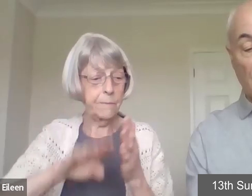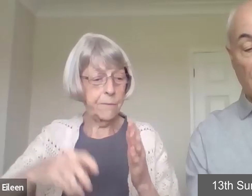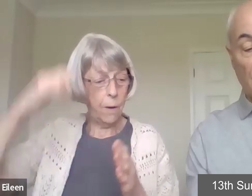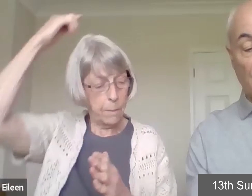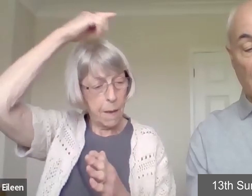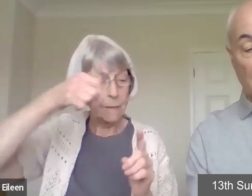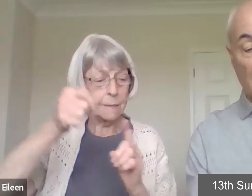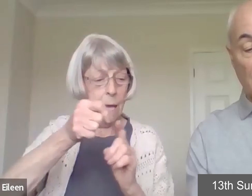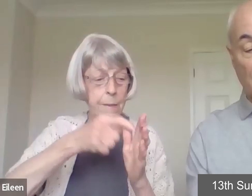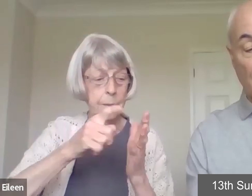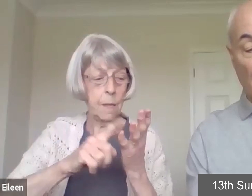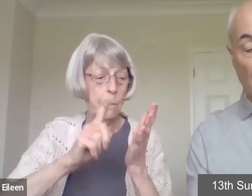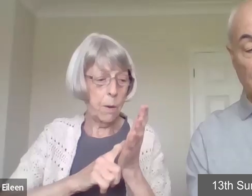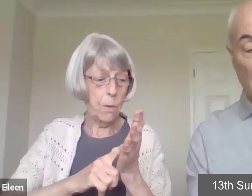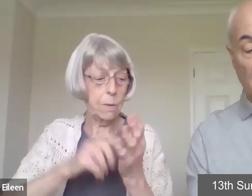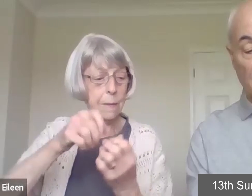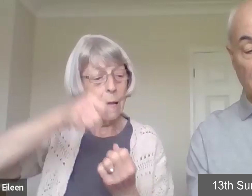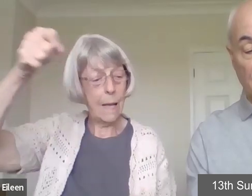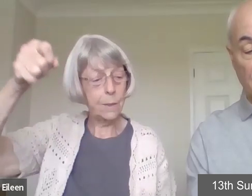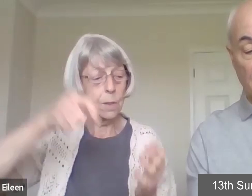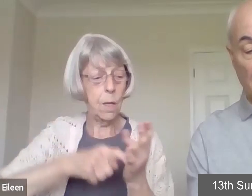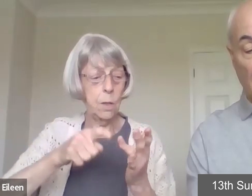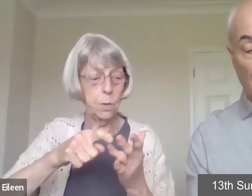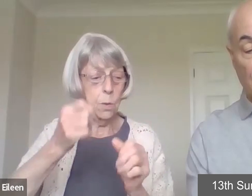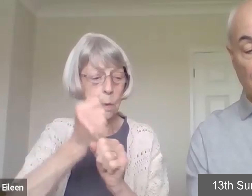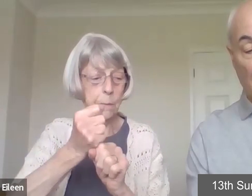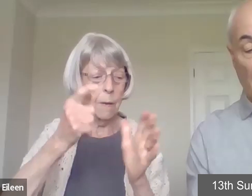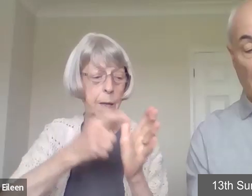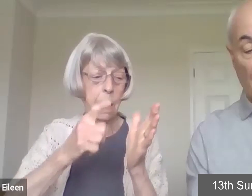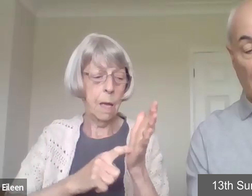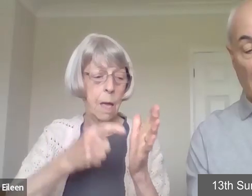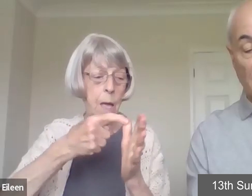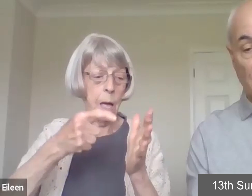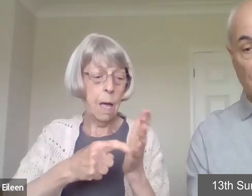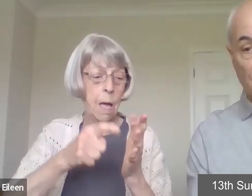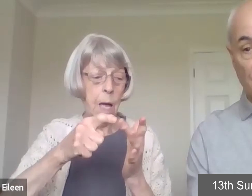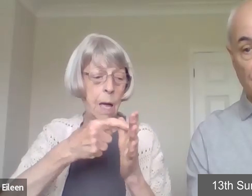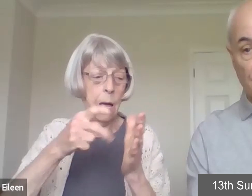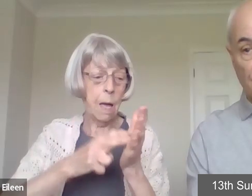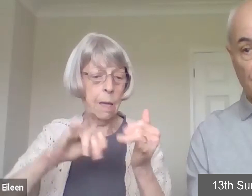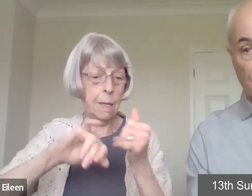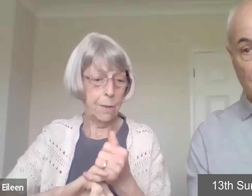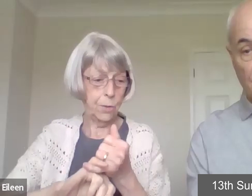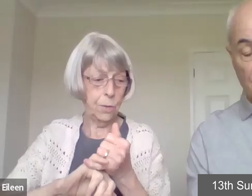Reading from St. Paul's letter to the Galatians.